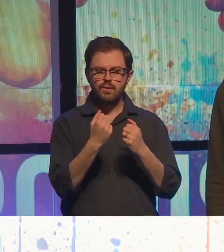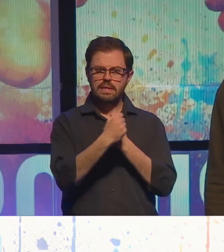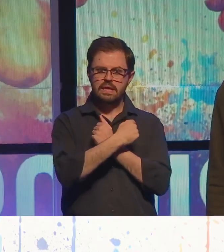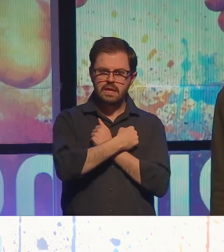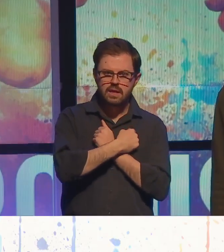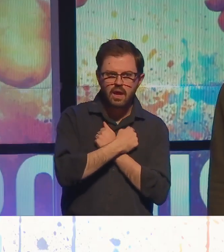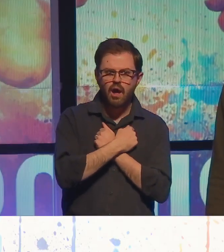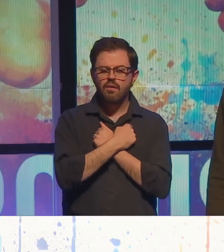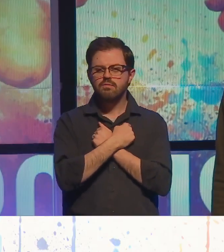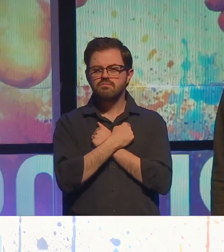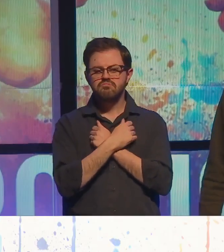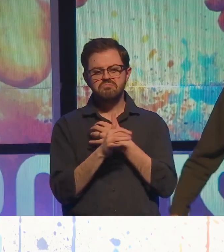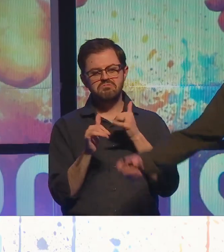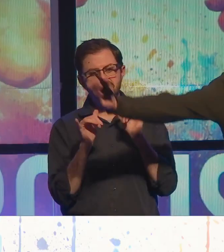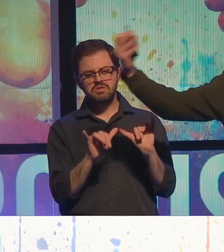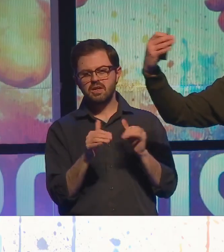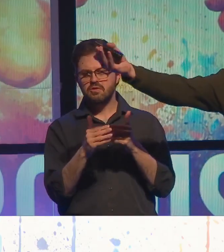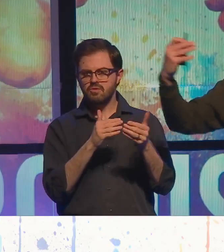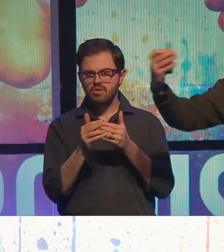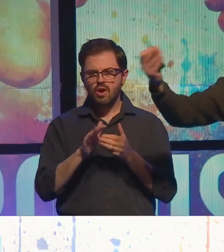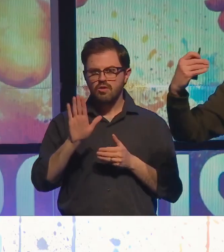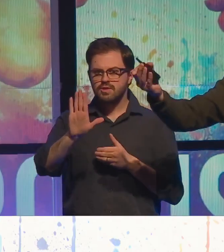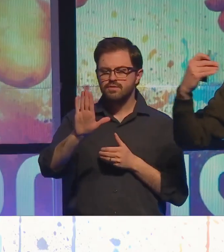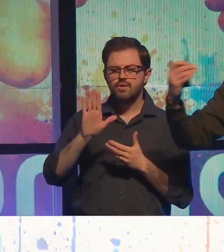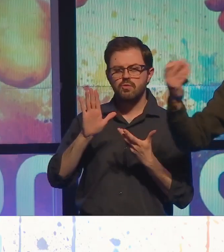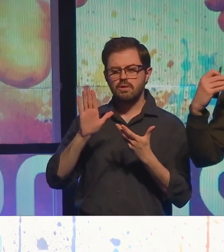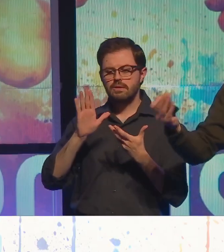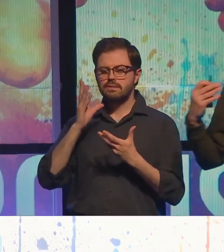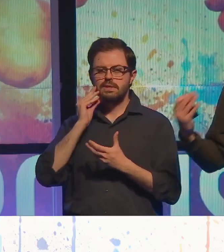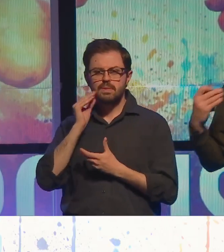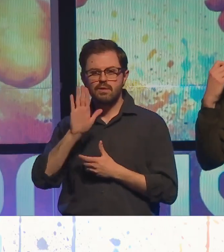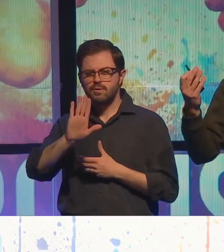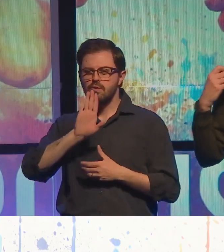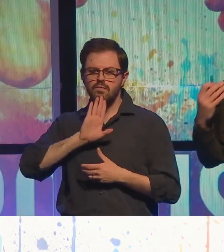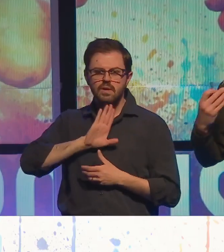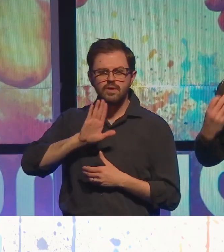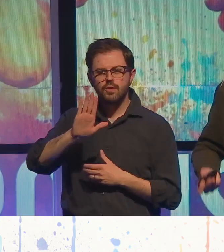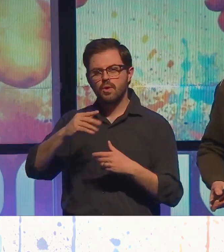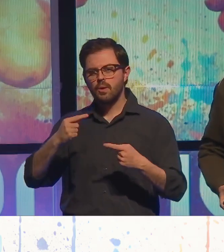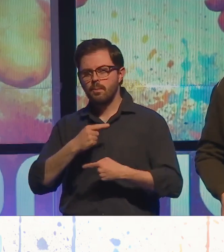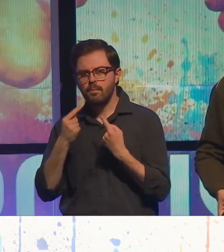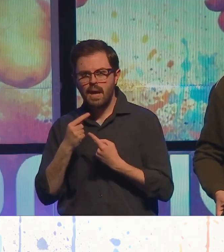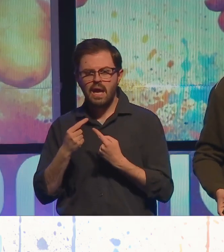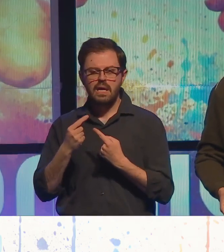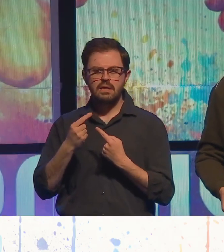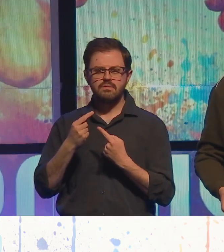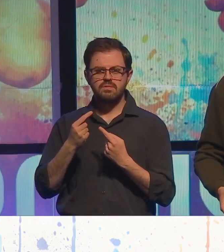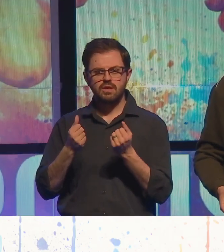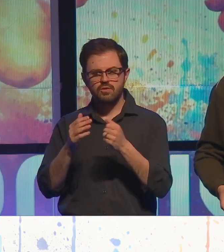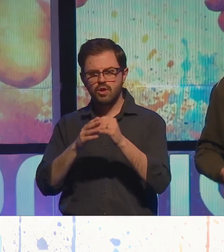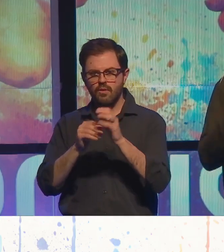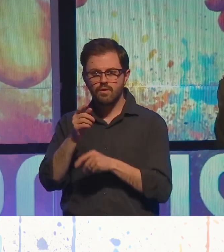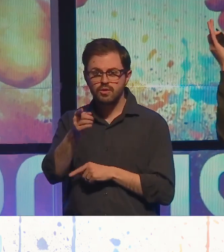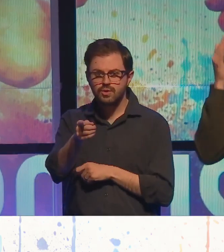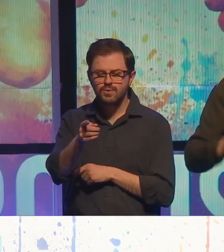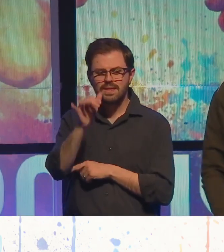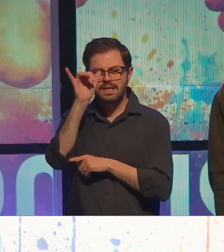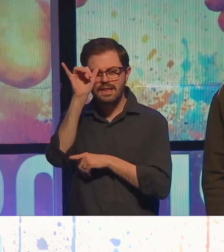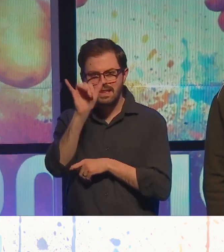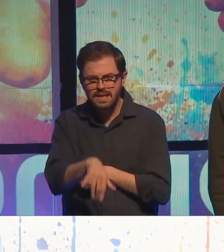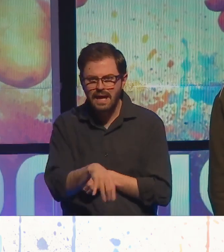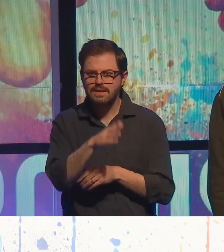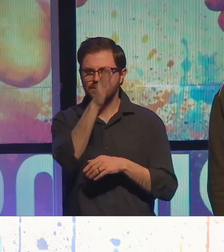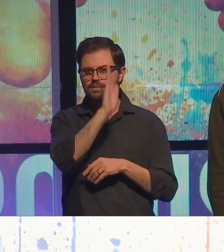your anger and your frustration and your pain and says, come and give me a hug, you have found God. That's the point